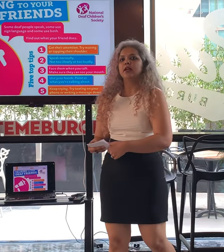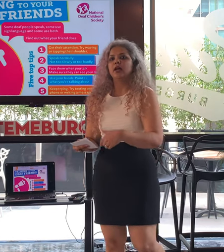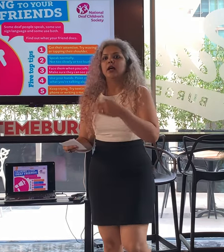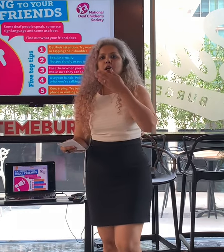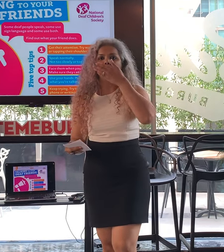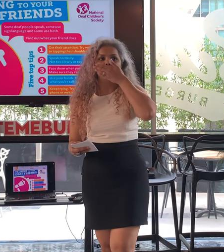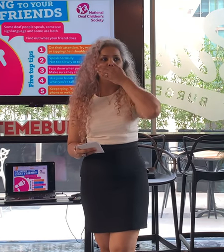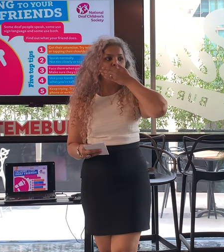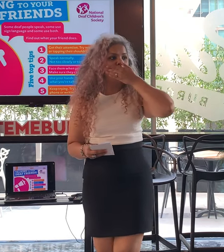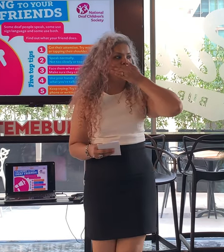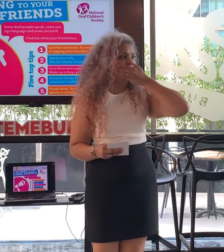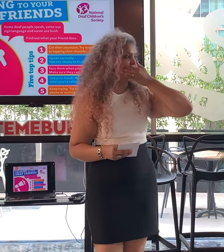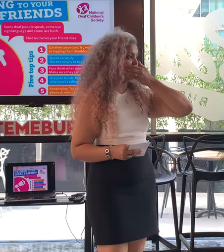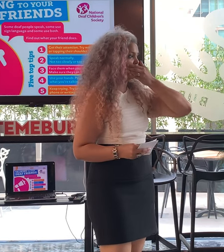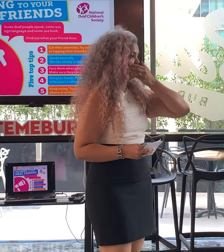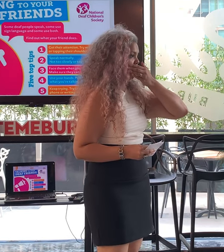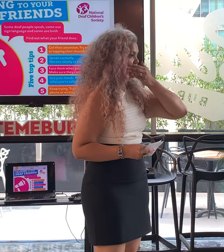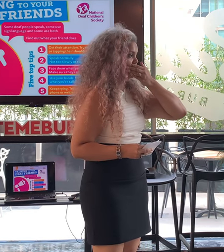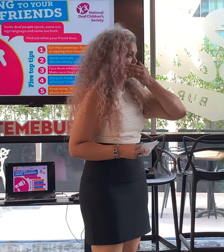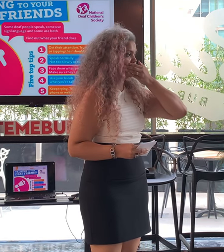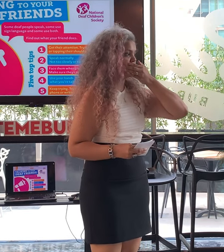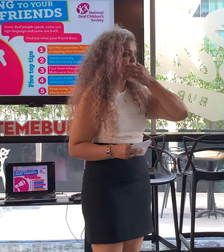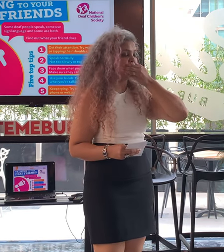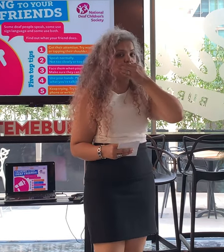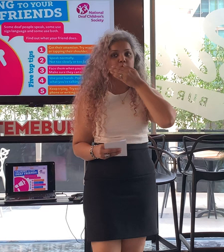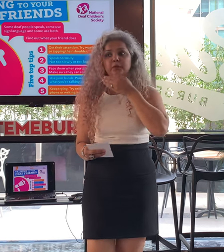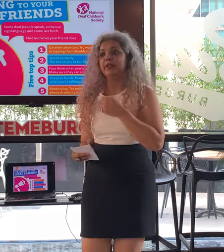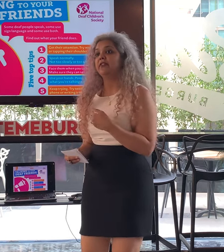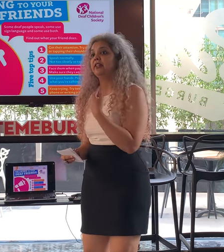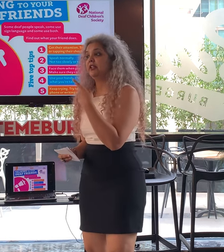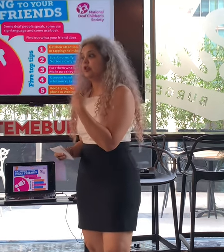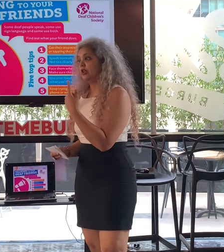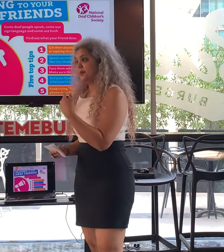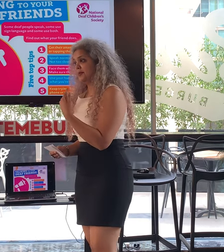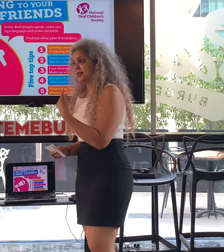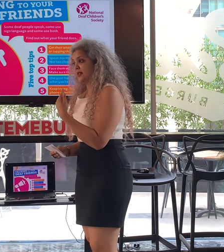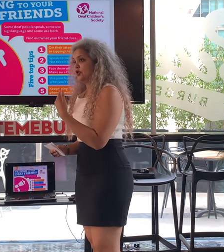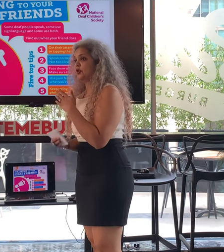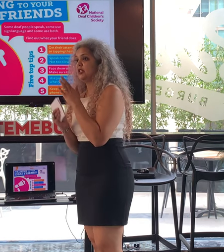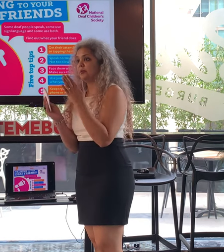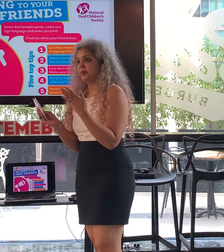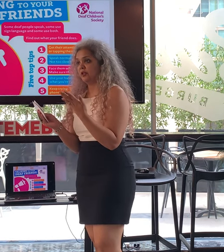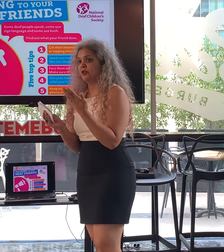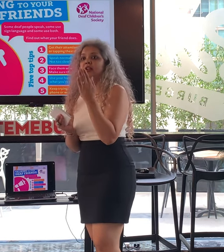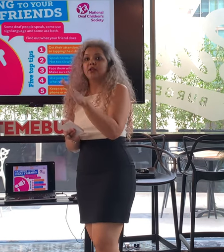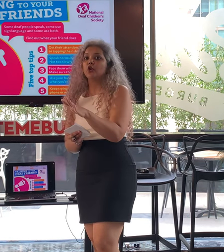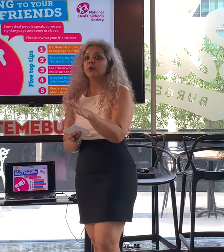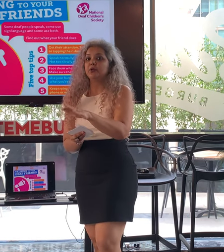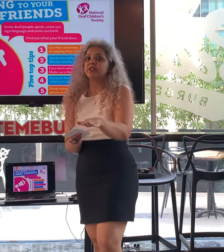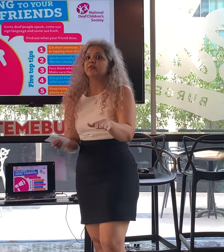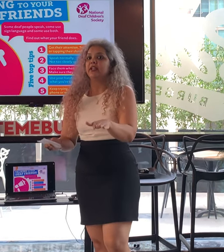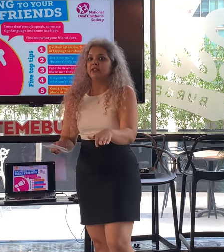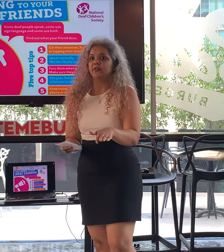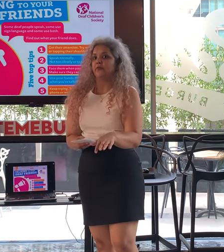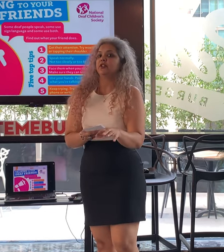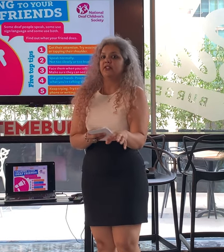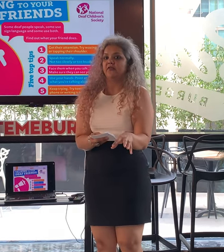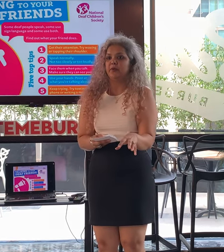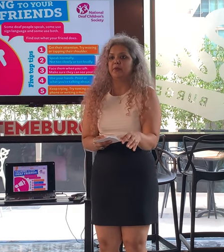avoid covering your face. Some of them would be reading your lips. keep, you know. Covid was very tough for the deaf people